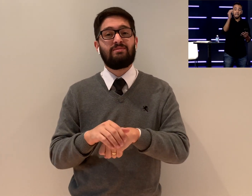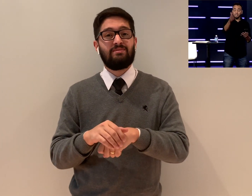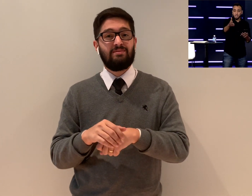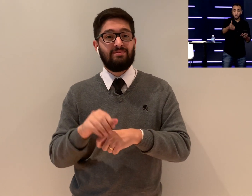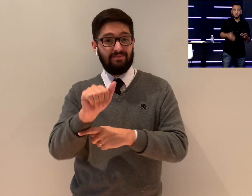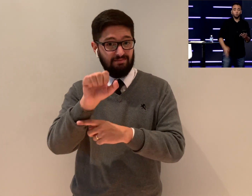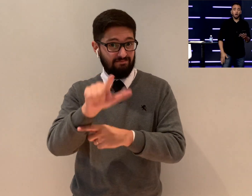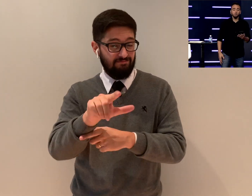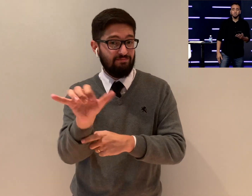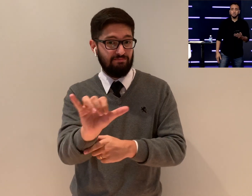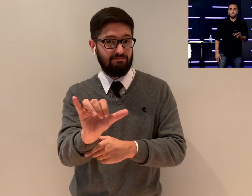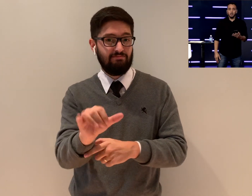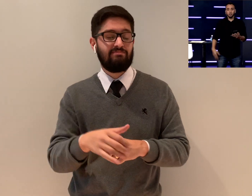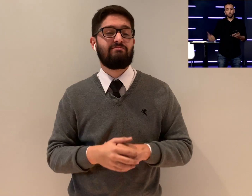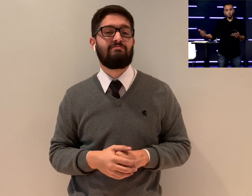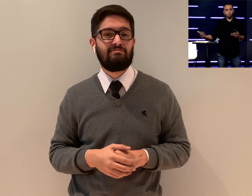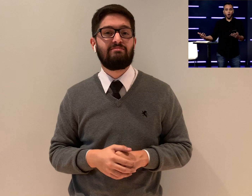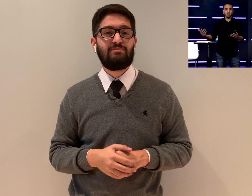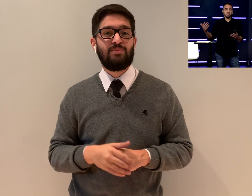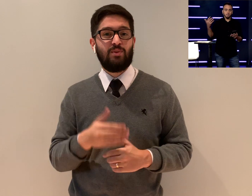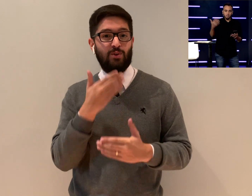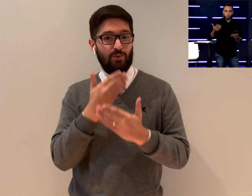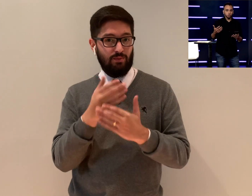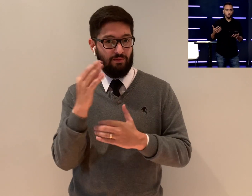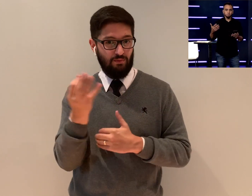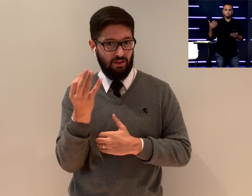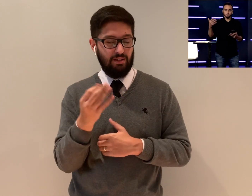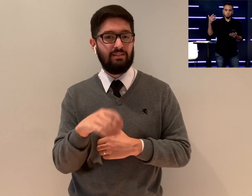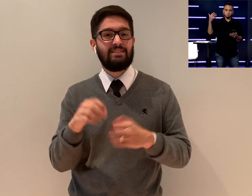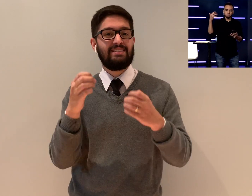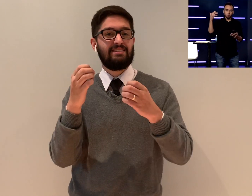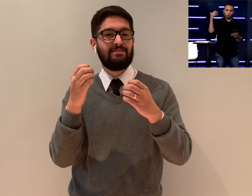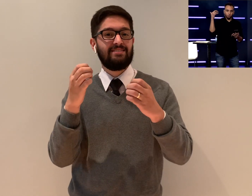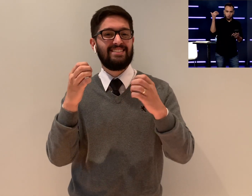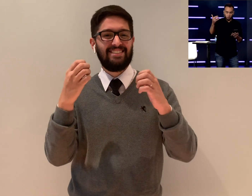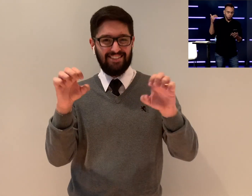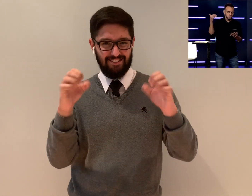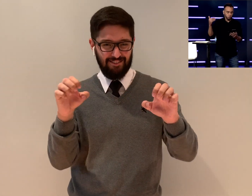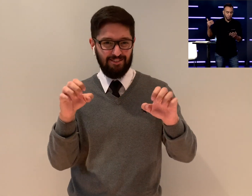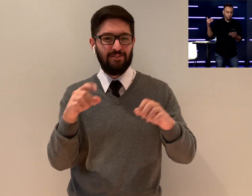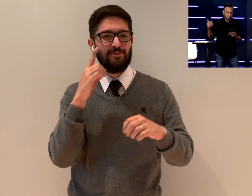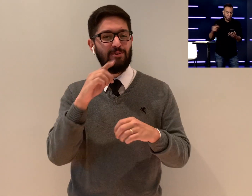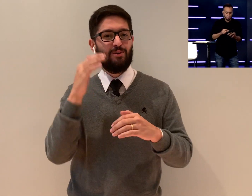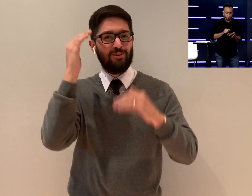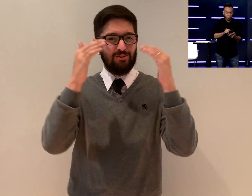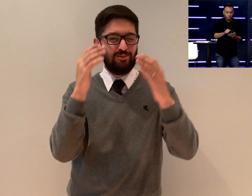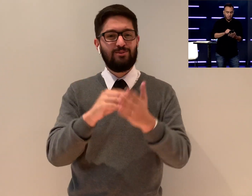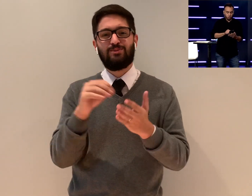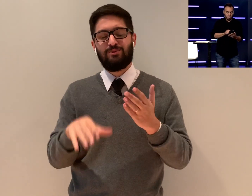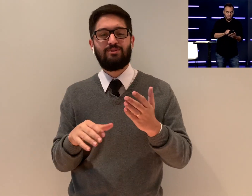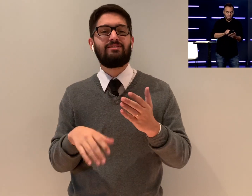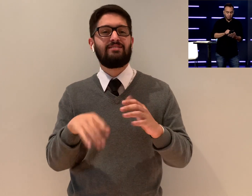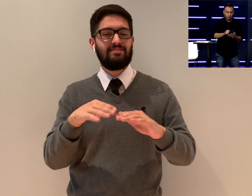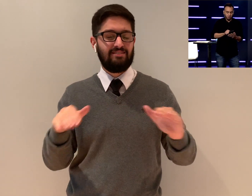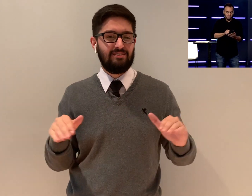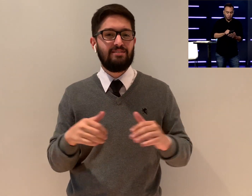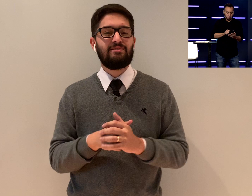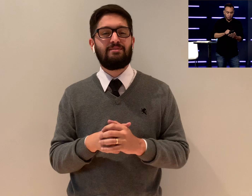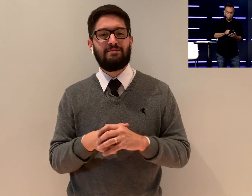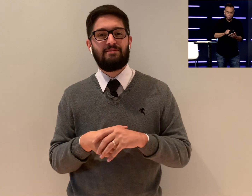in ASL as well, Good Friday, Easter for adults, students, and kids. And so you're going to click